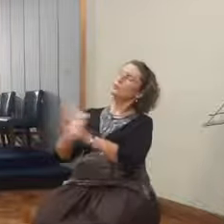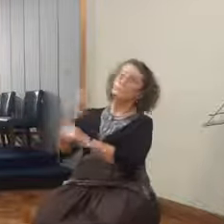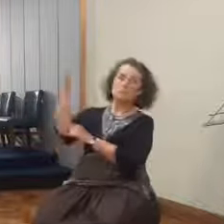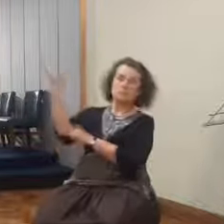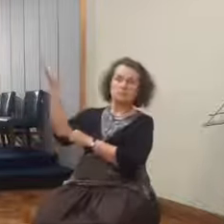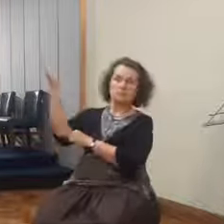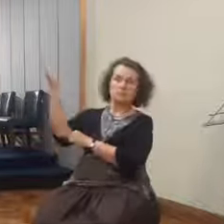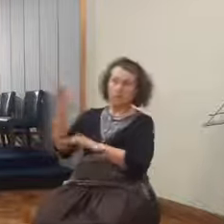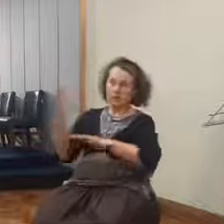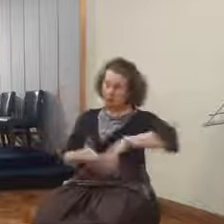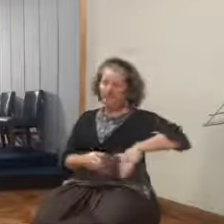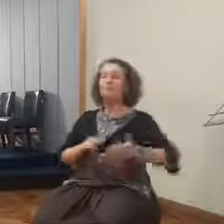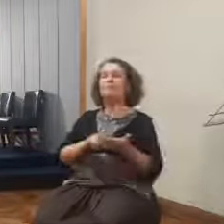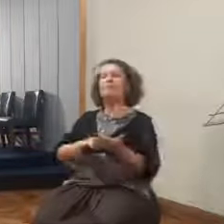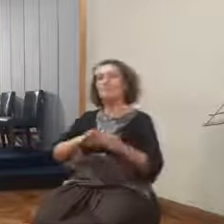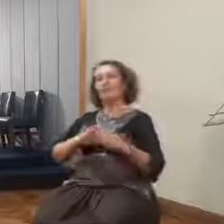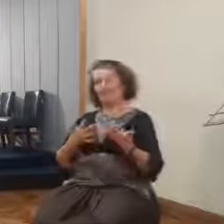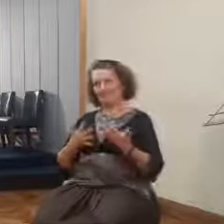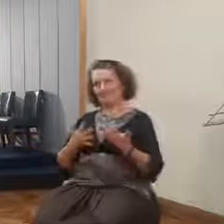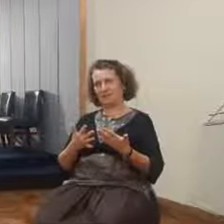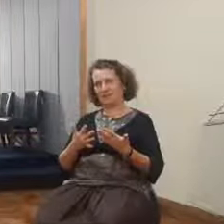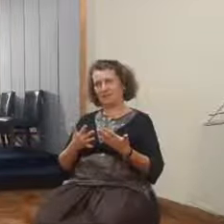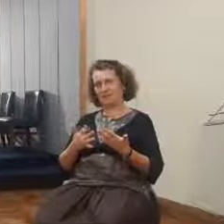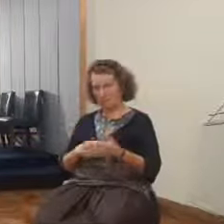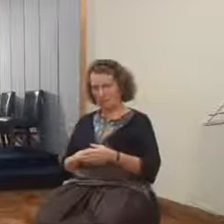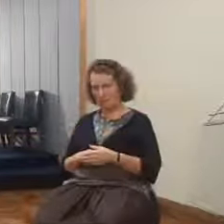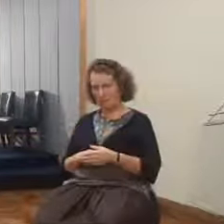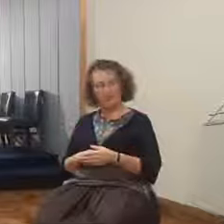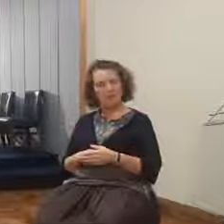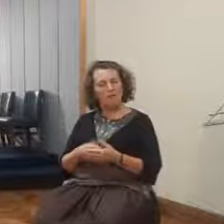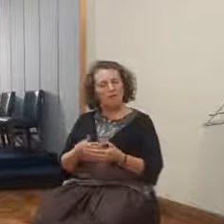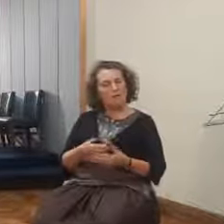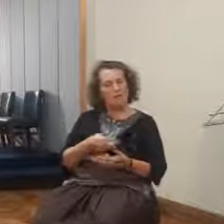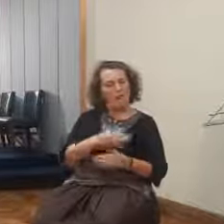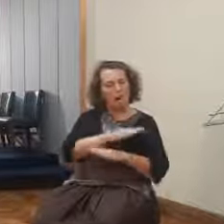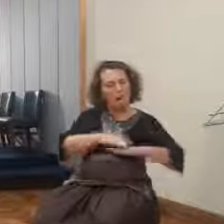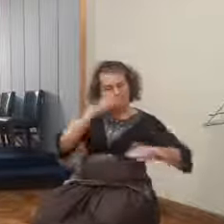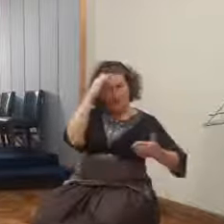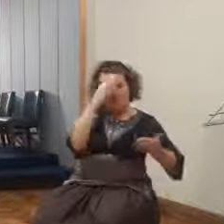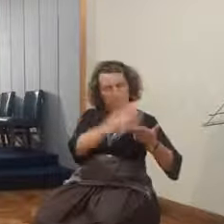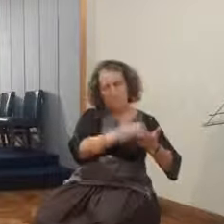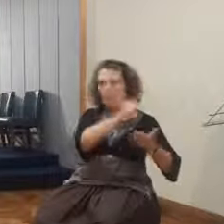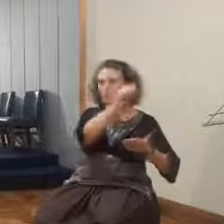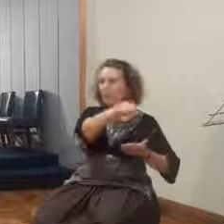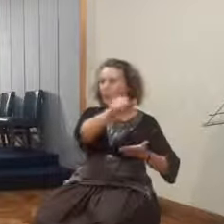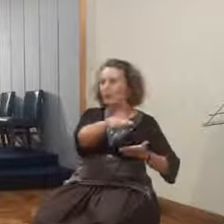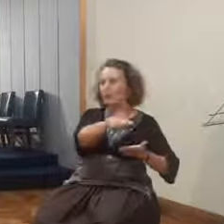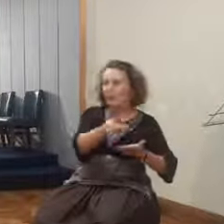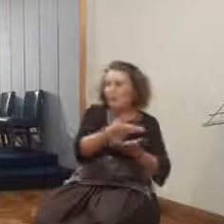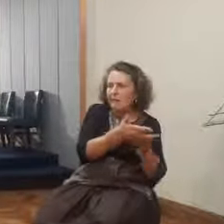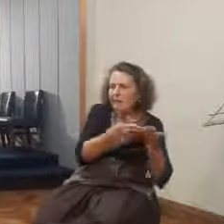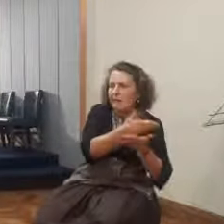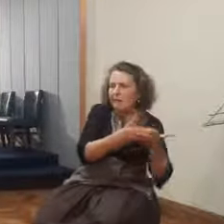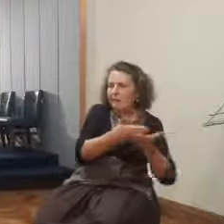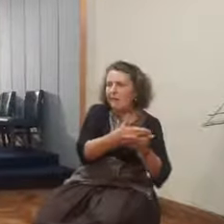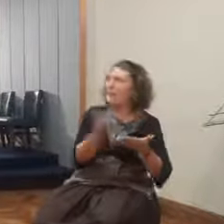10, the Lord bringeth the counsel of the heathen to naught. He maketh the devices of the people of none